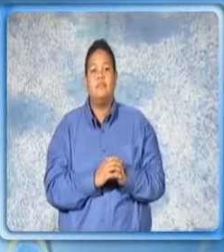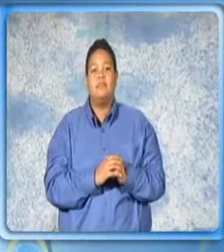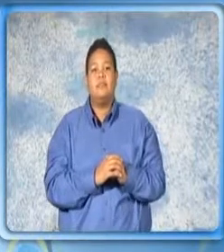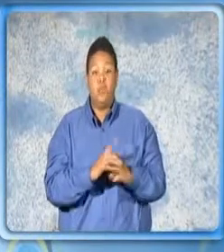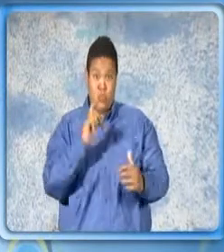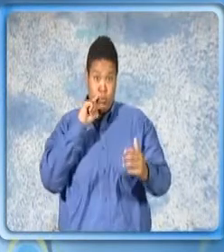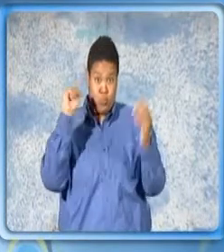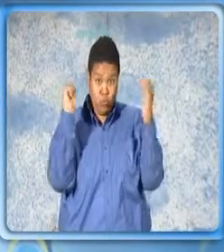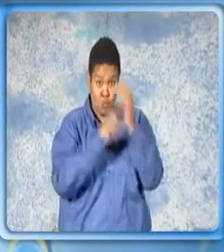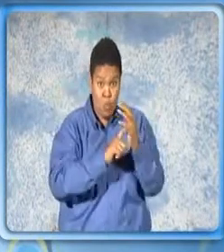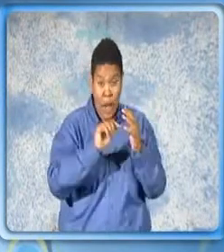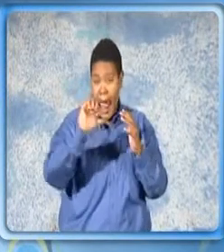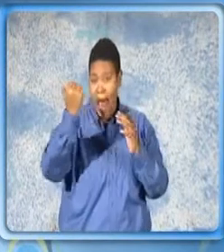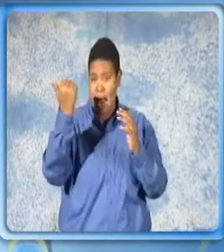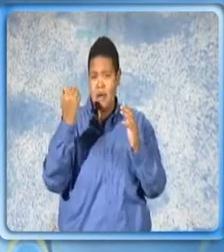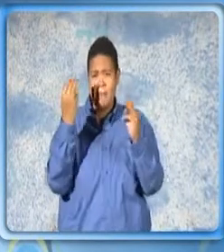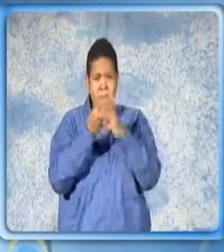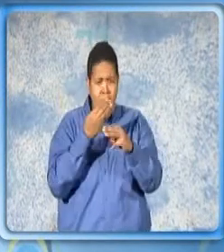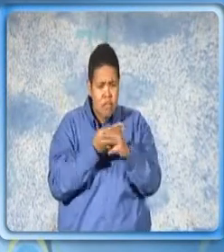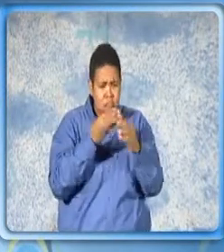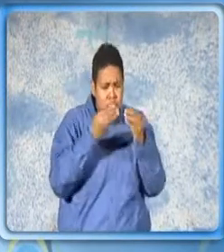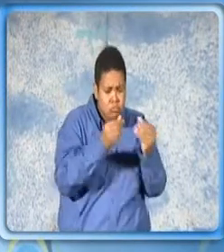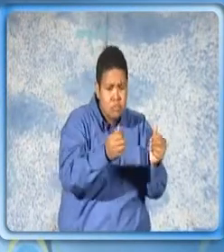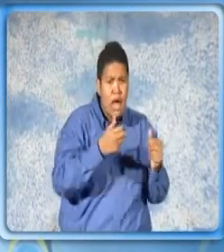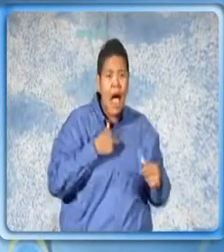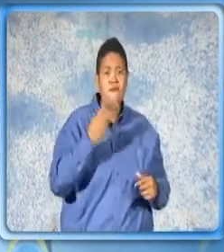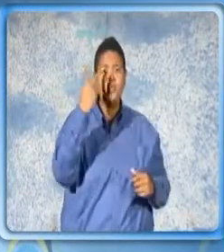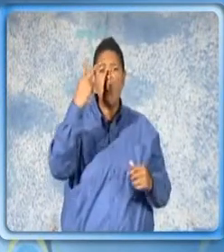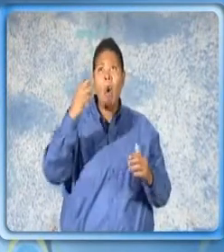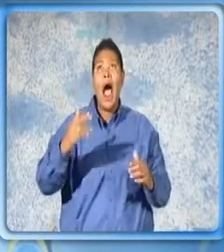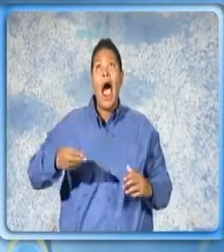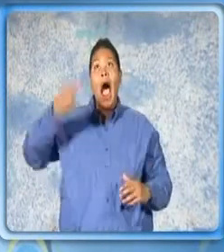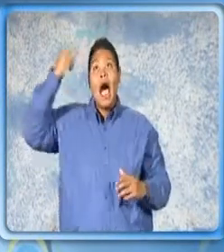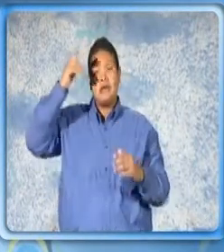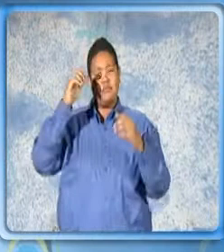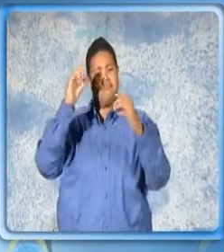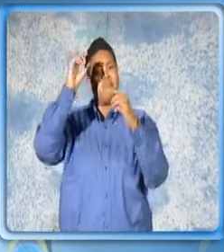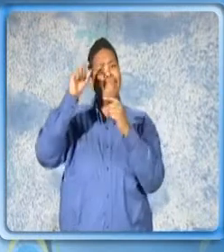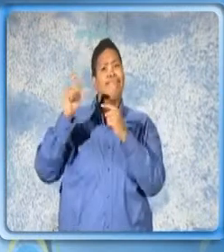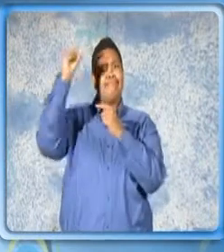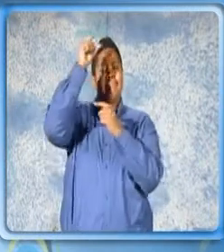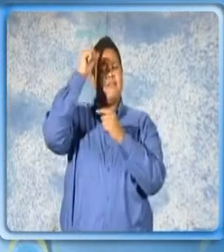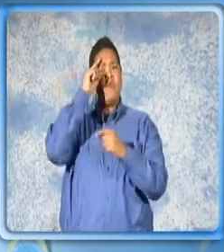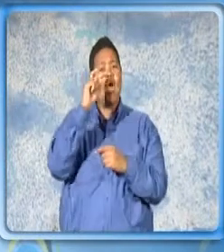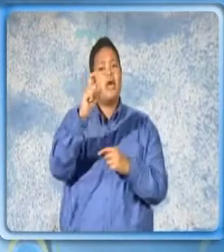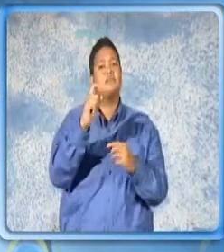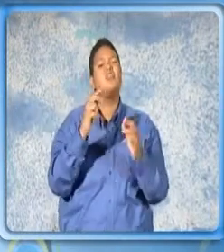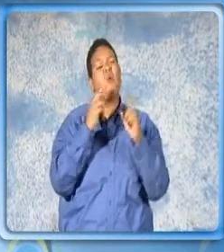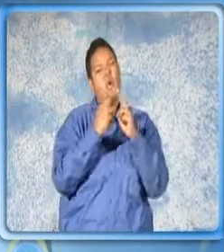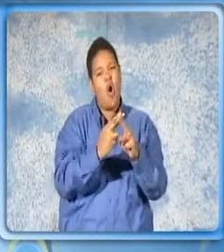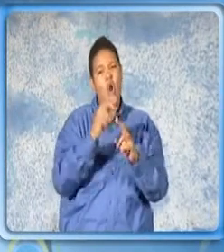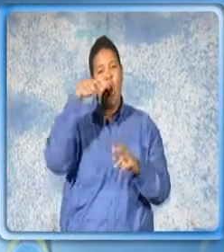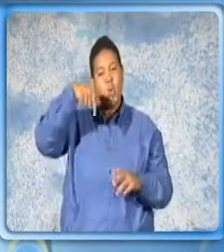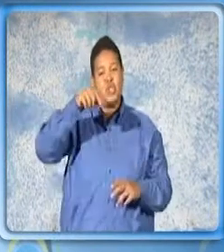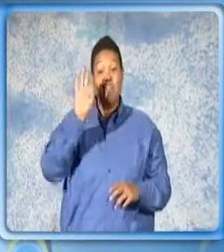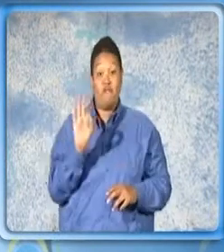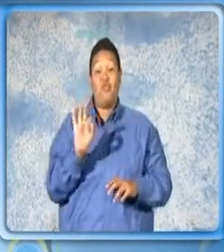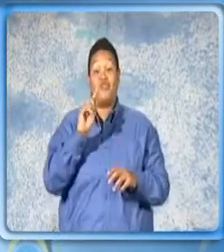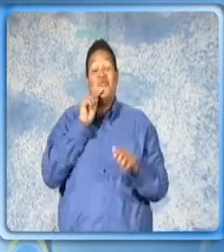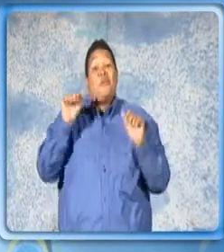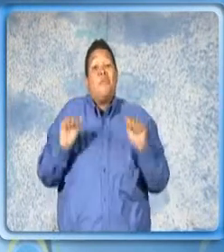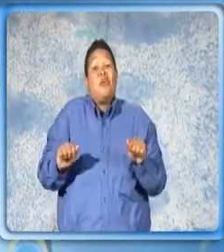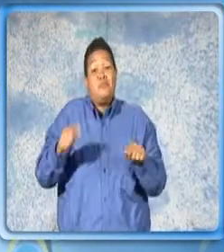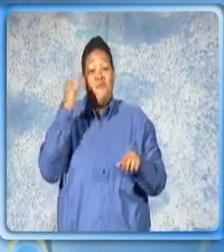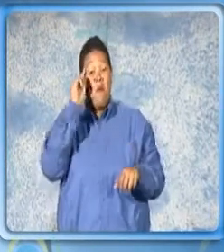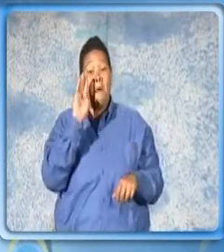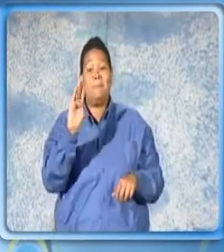Note that any equation that has 2 as the highest power of x is a quadratic function, and that it is possible for b